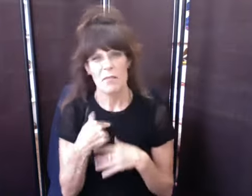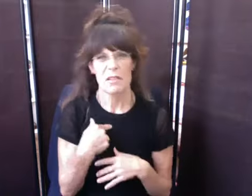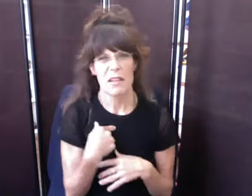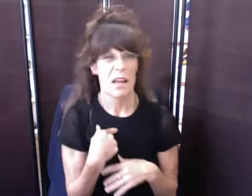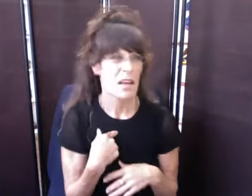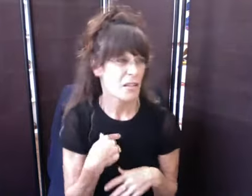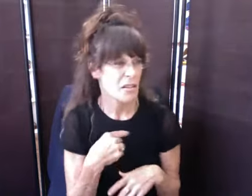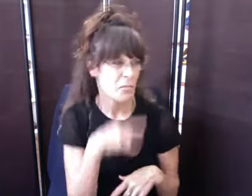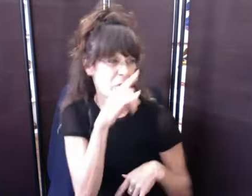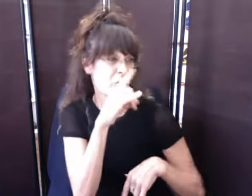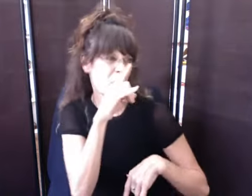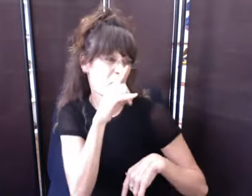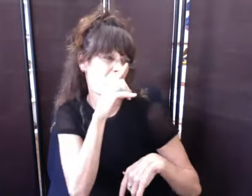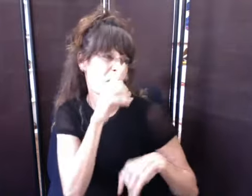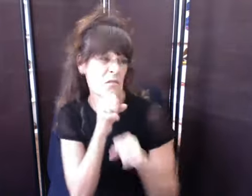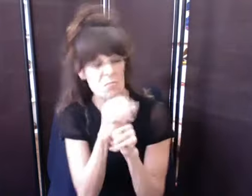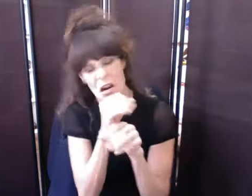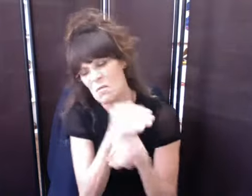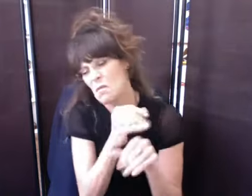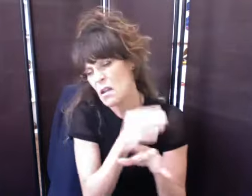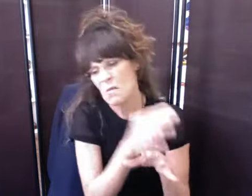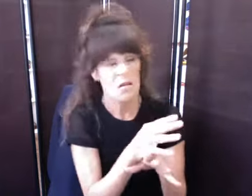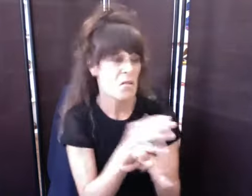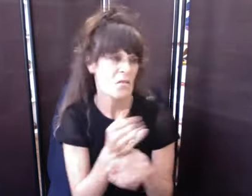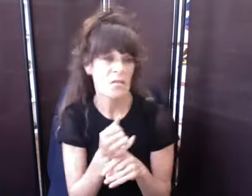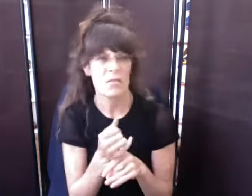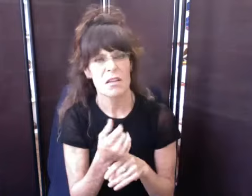girl at the high school party, only to find out she had the linebacker boyfriend on the other end of the room,